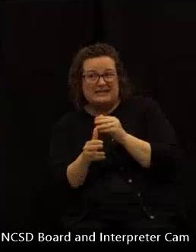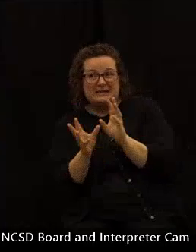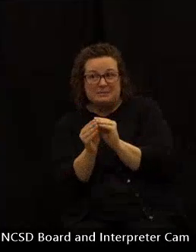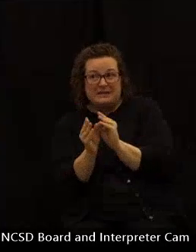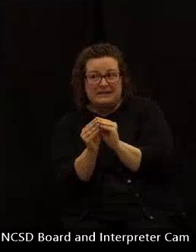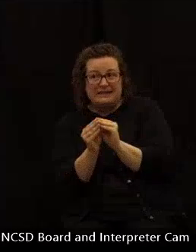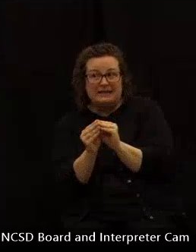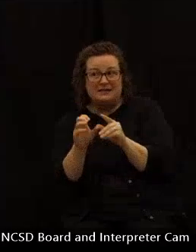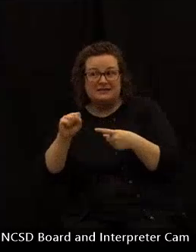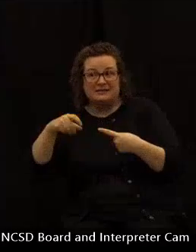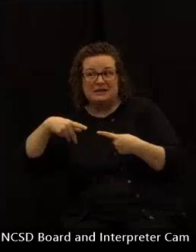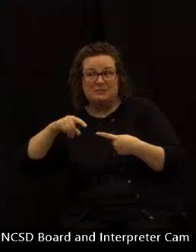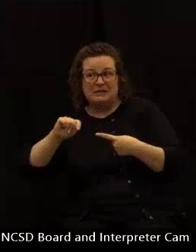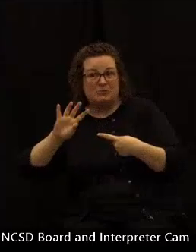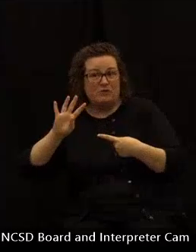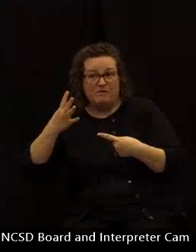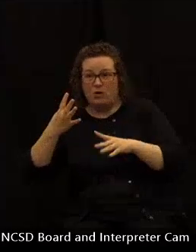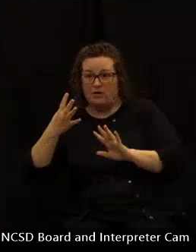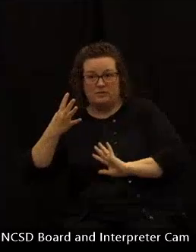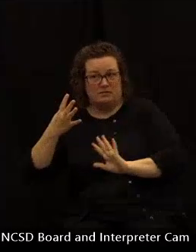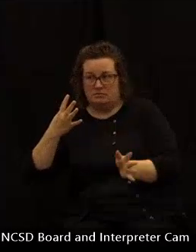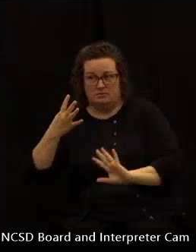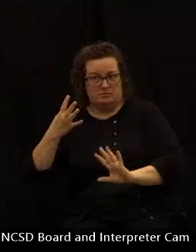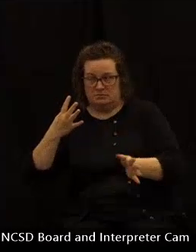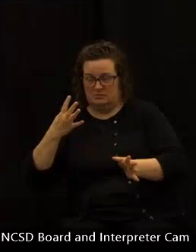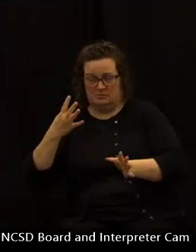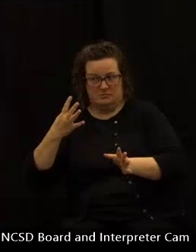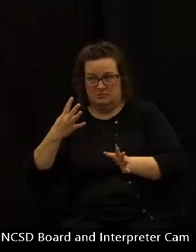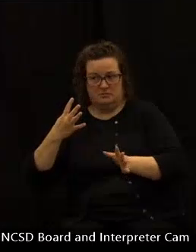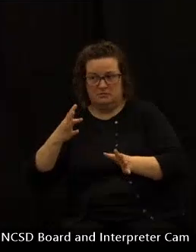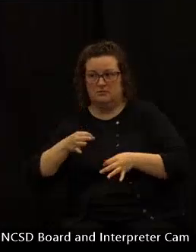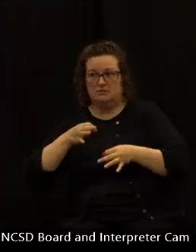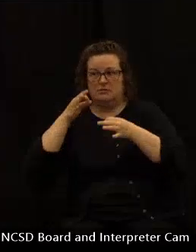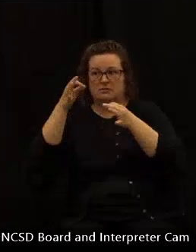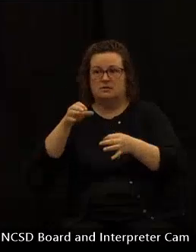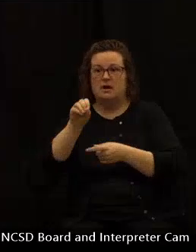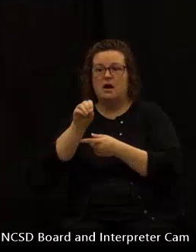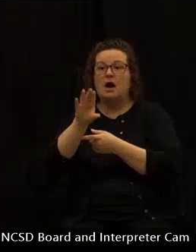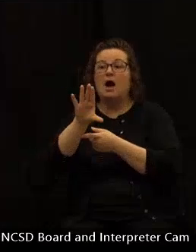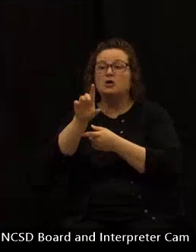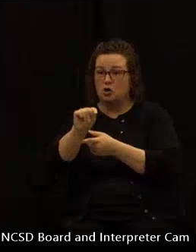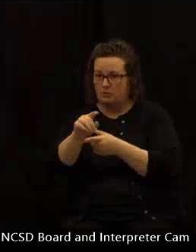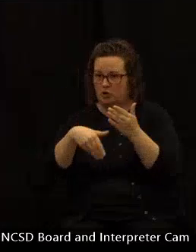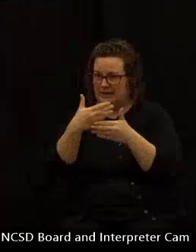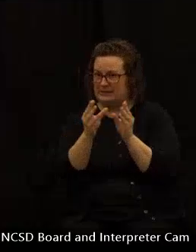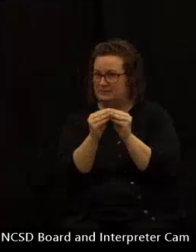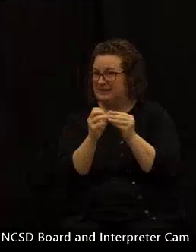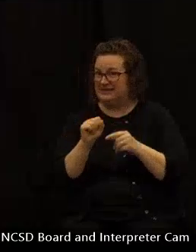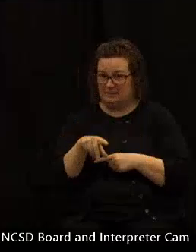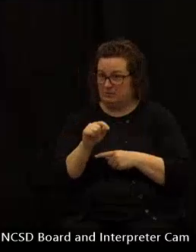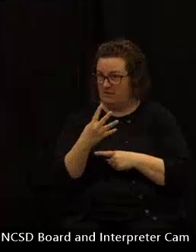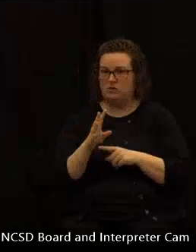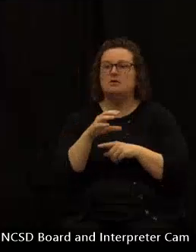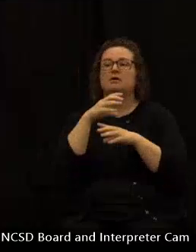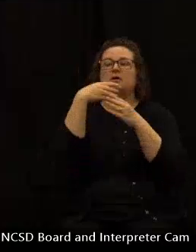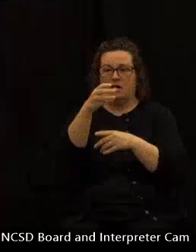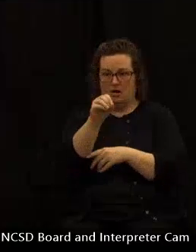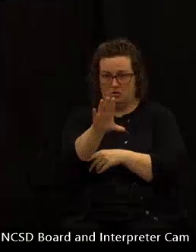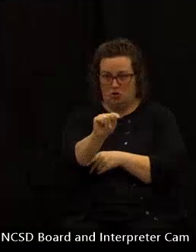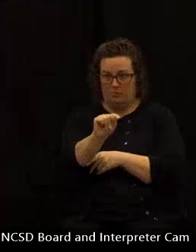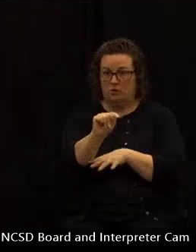of being September the 4th, will be in October, unless by